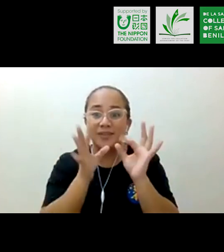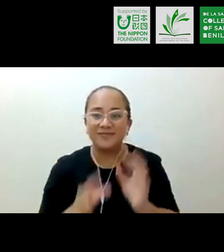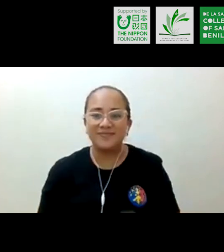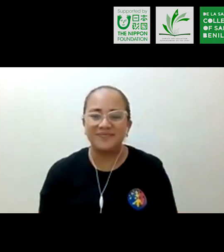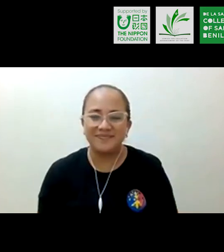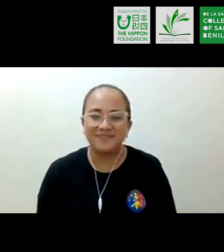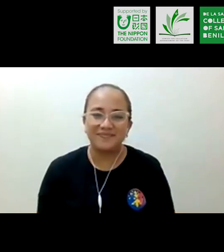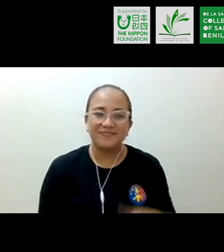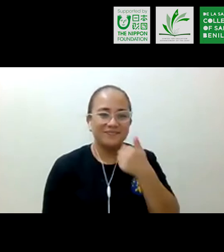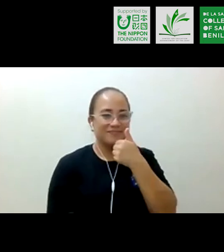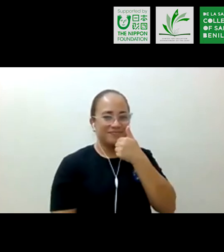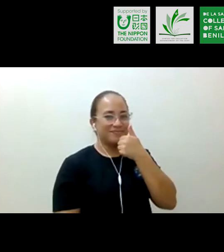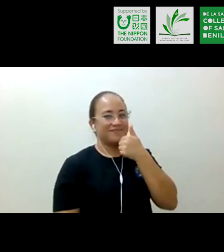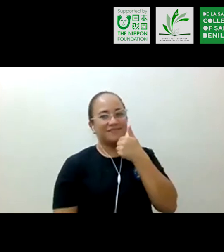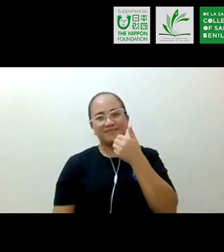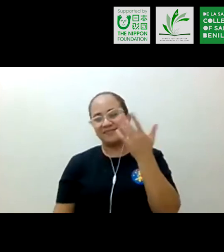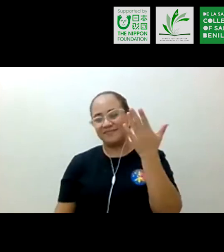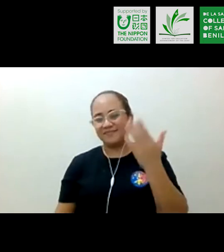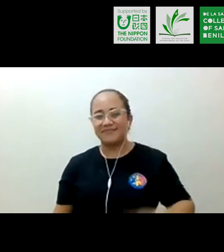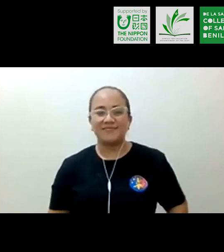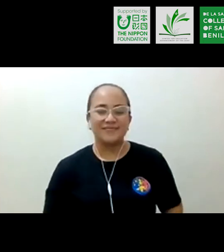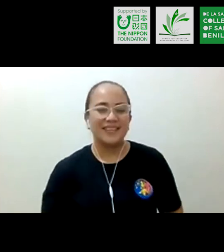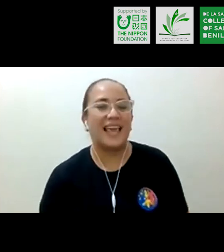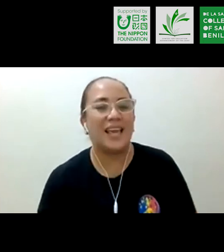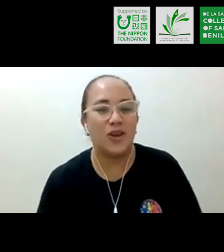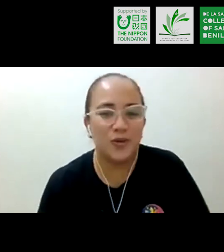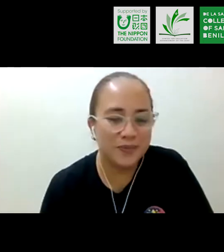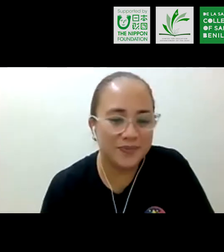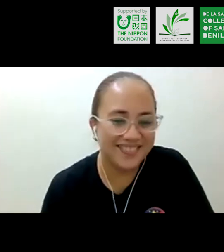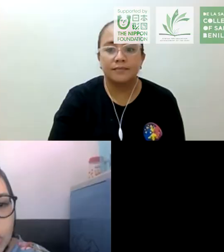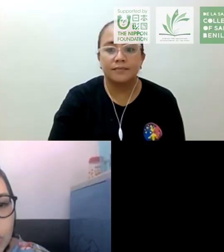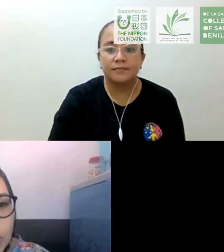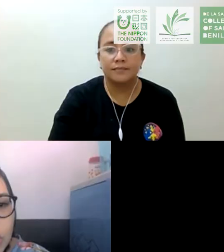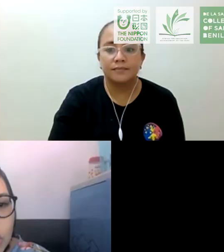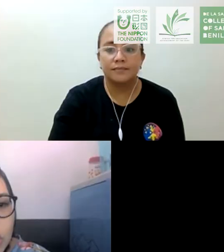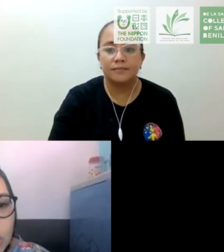Okay, sir. Okay. All right. Thank you. All right.